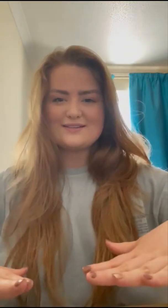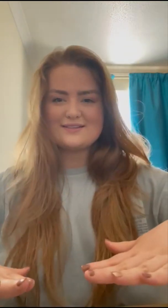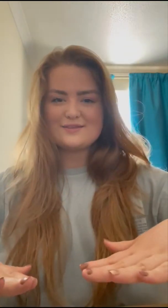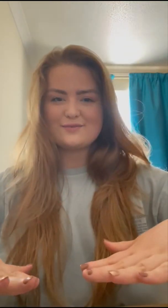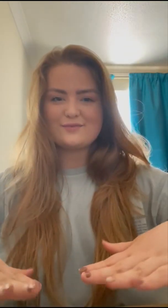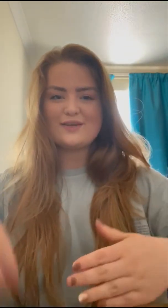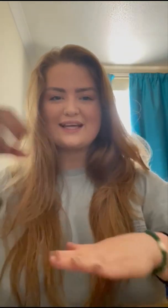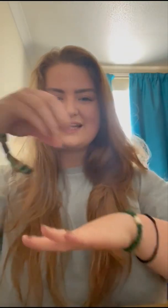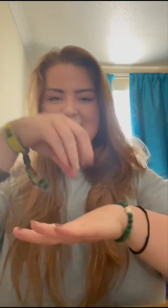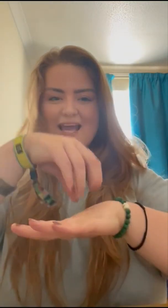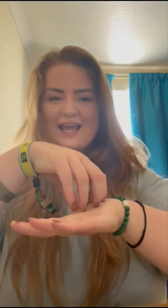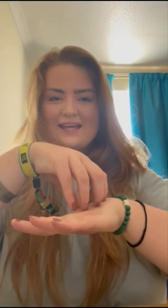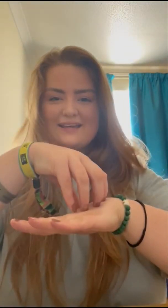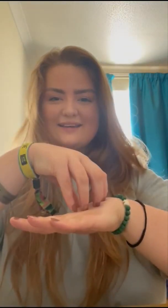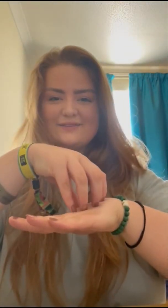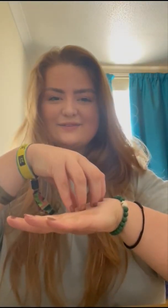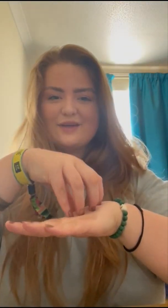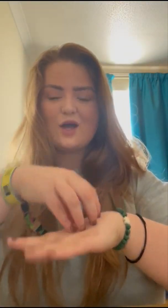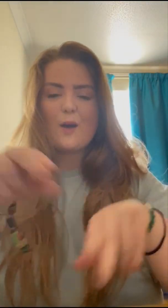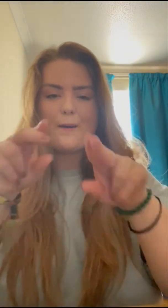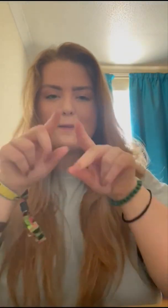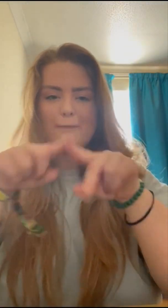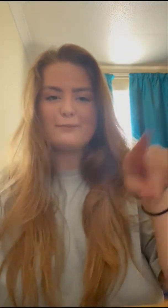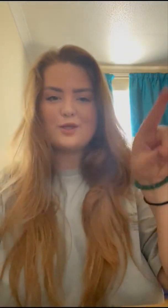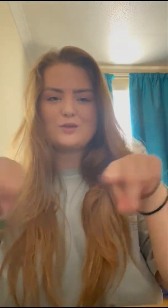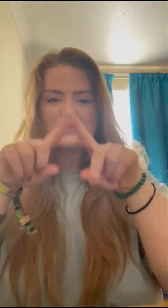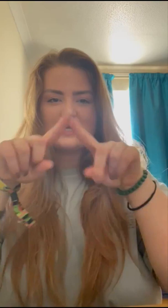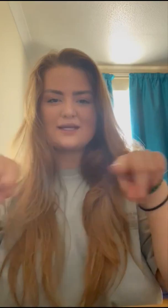dress, cake, music,